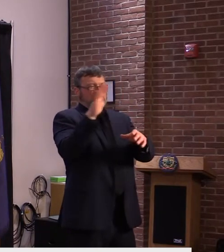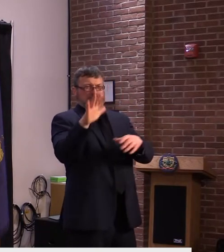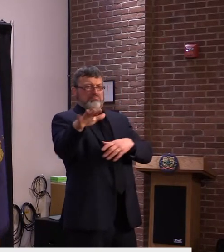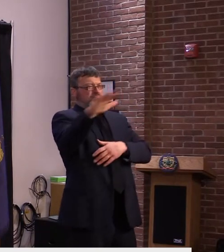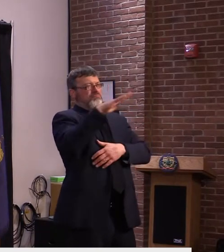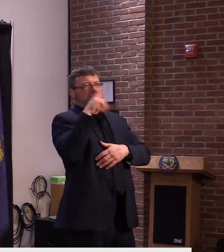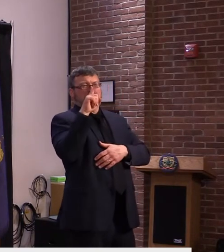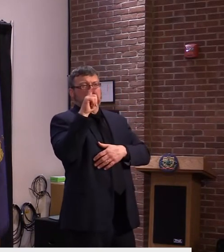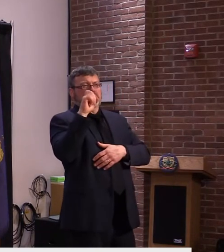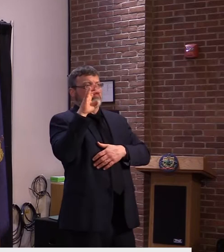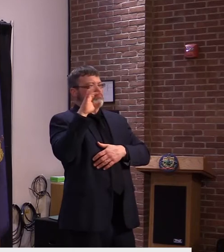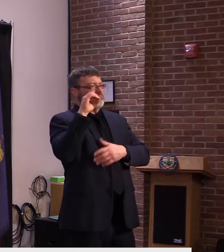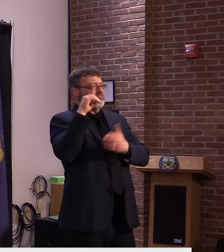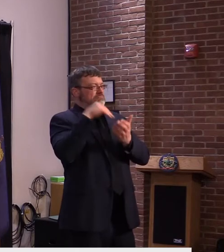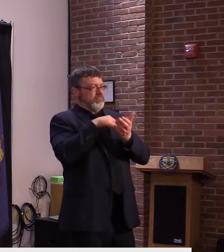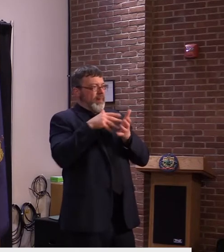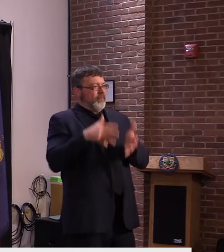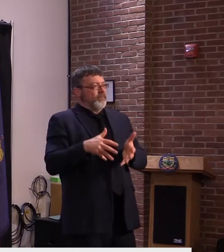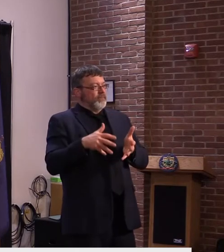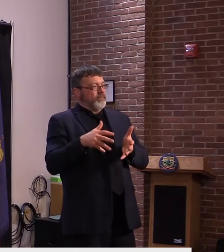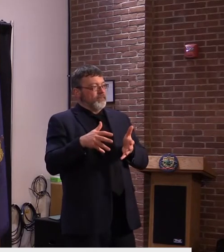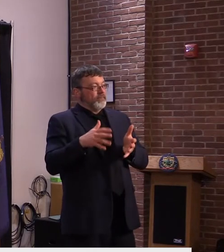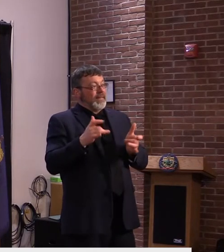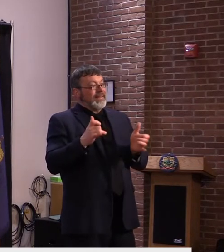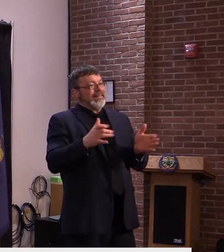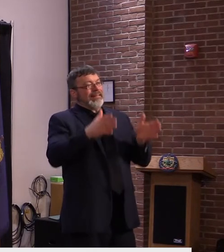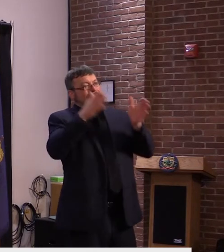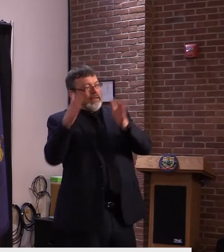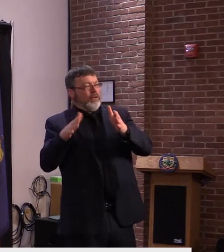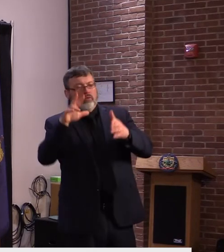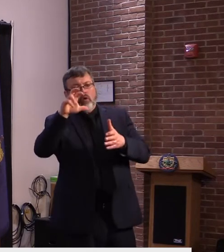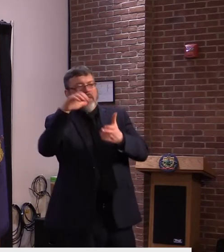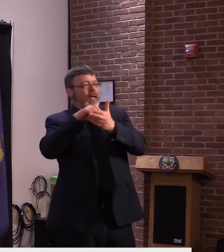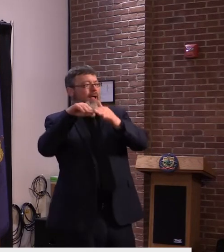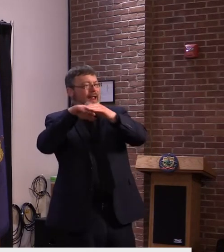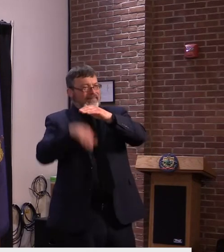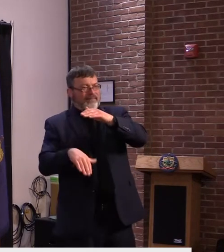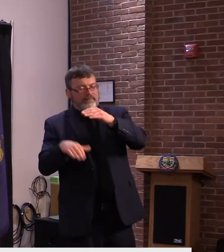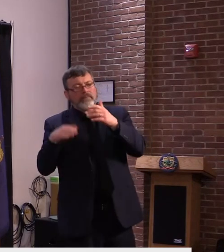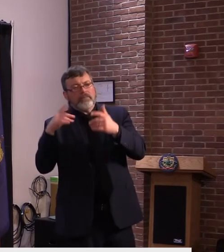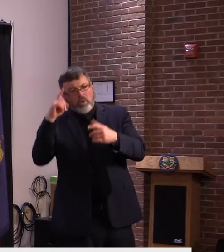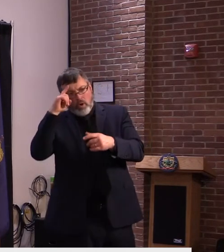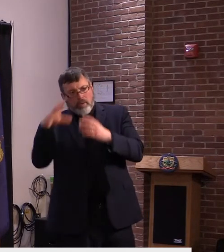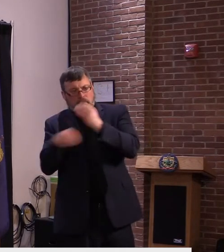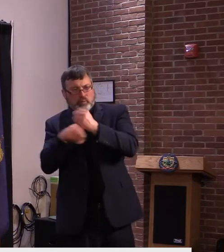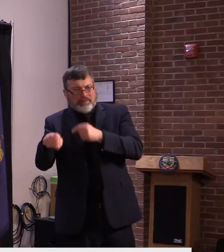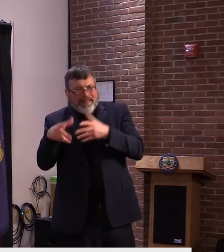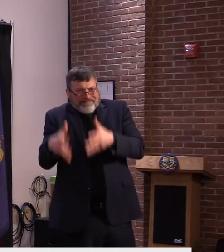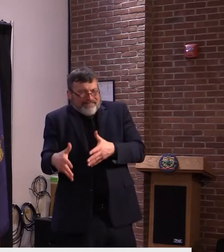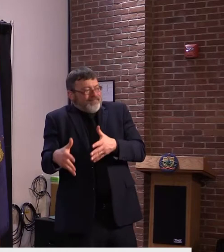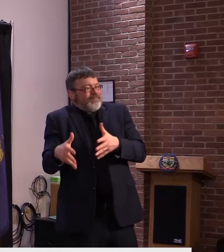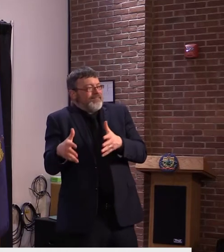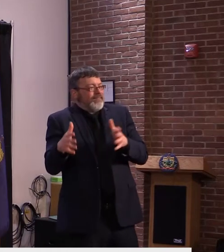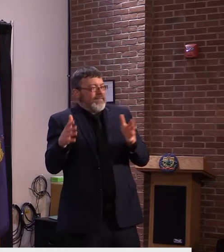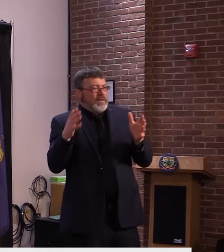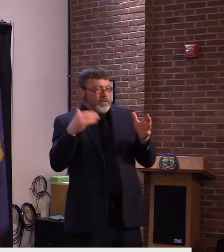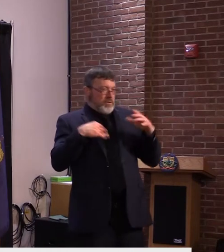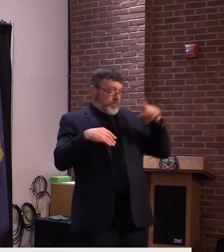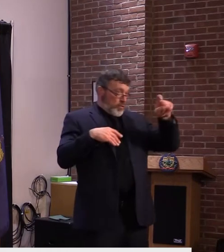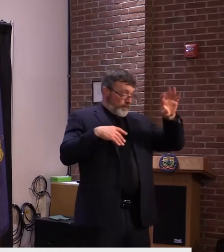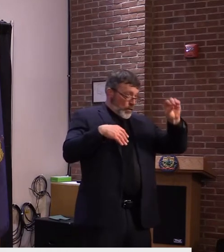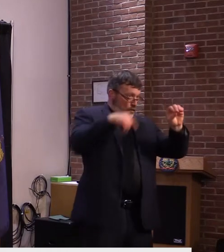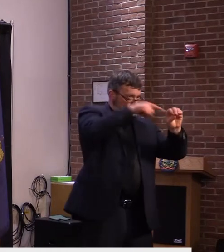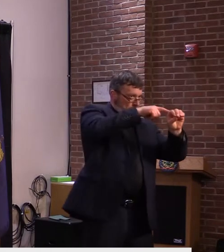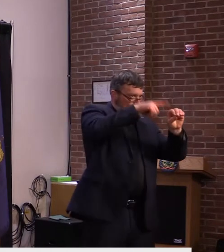under 300,000 that are that have received their booster. So, you know, some people are not